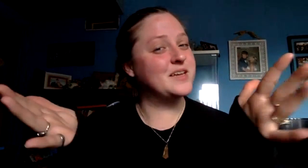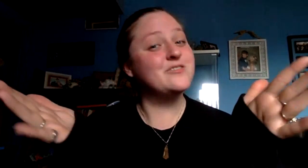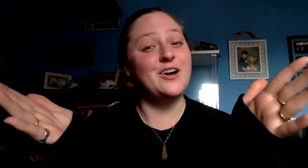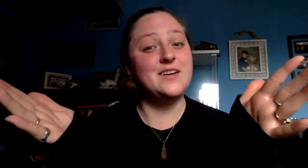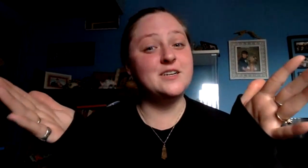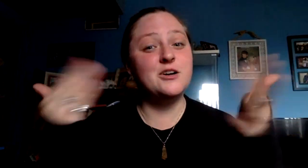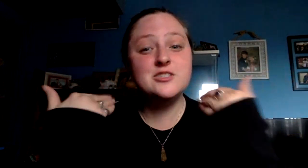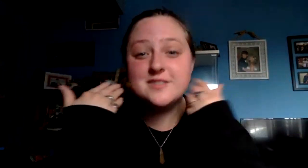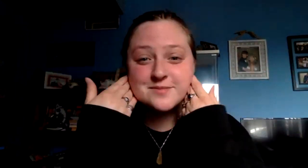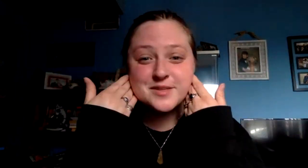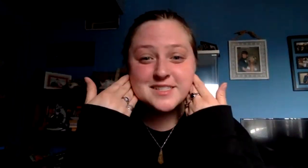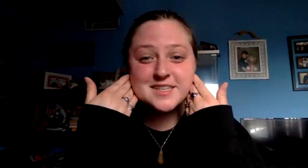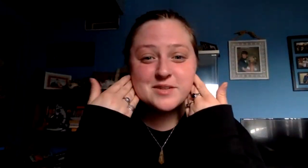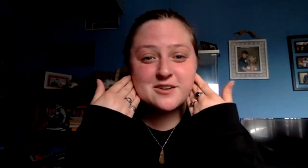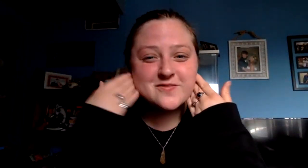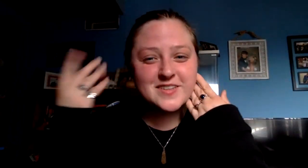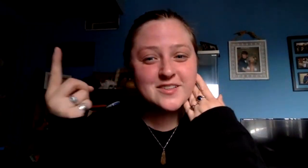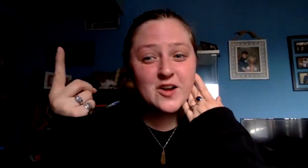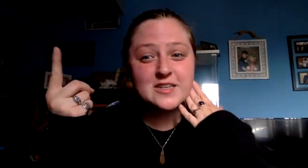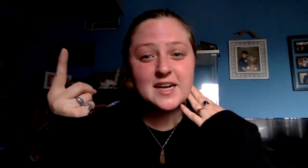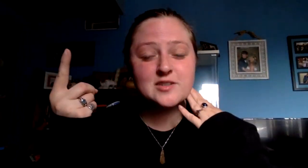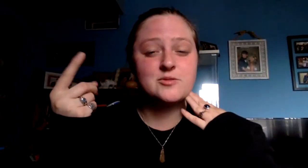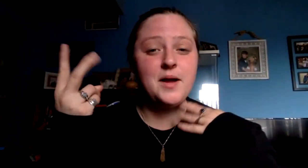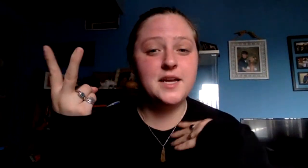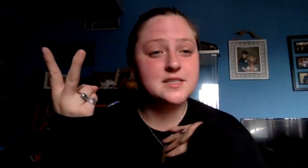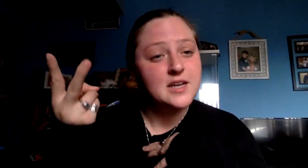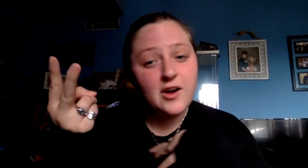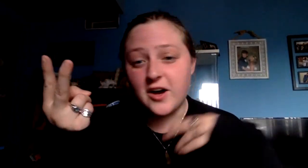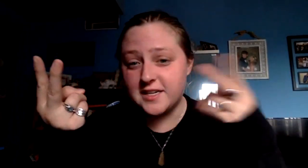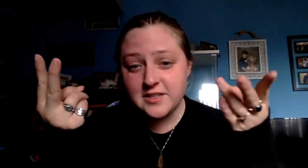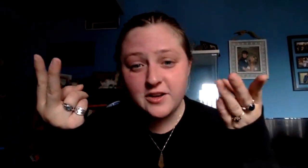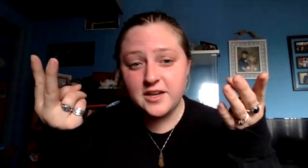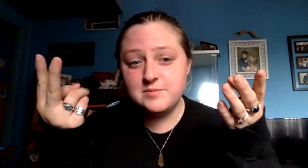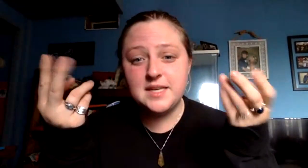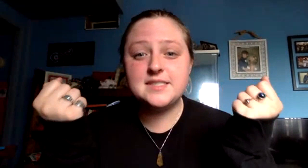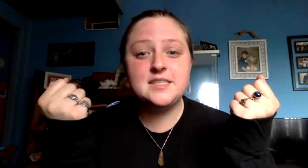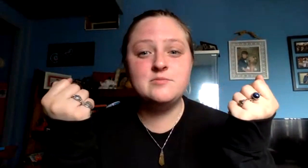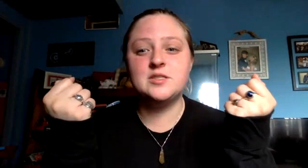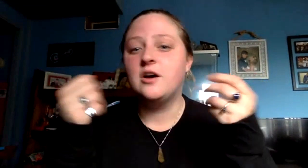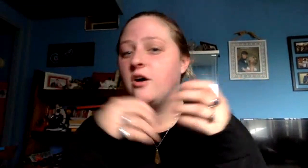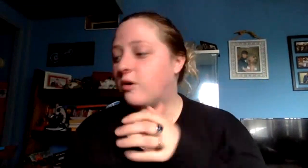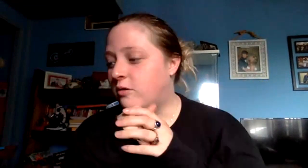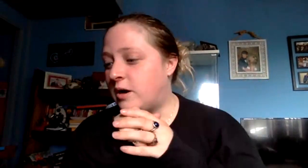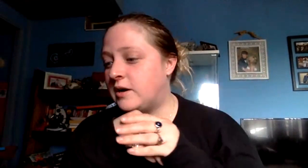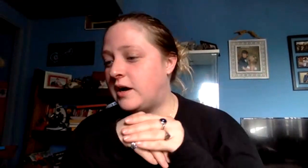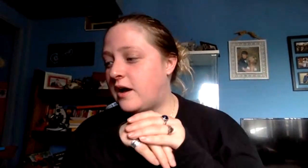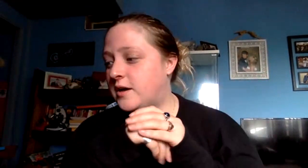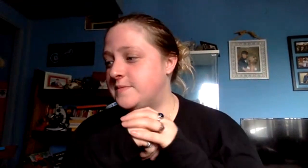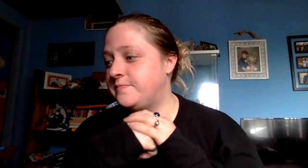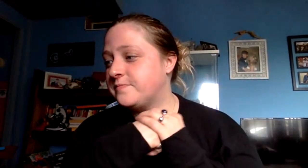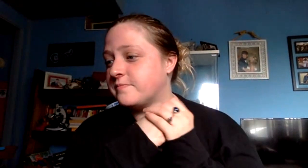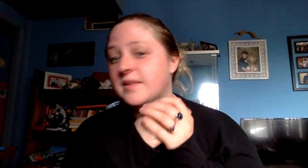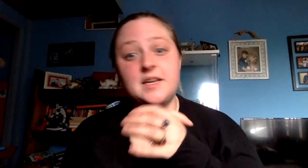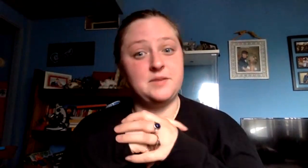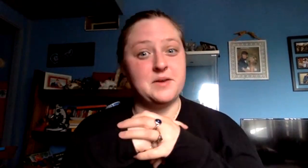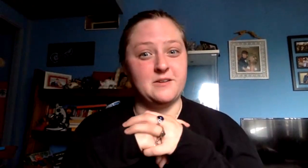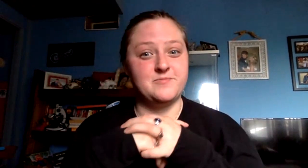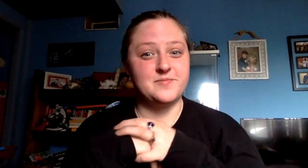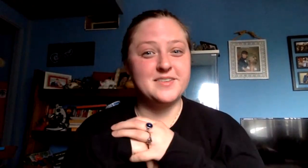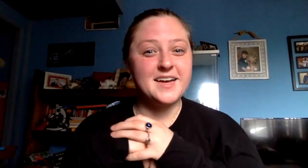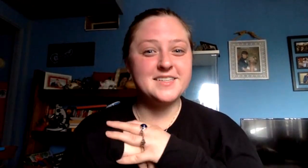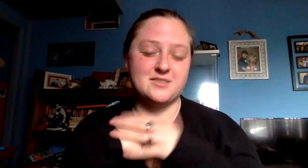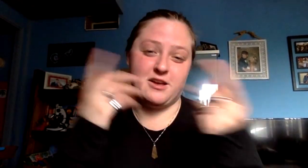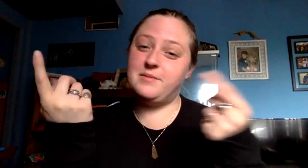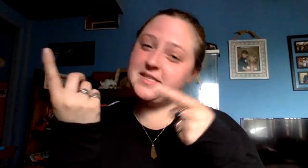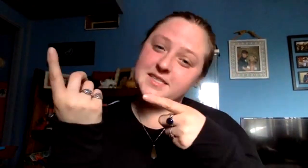correctly. If you have any questions, please let me know, either on Text Remind, on here on MS Teams, or an